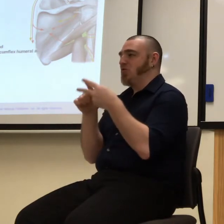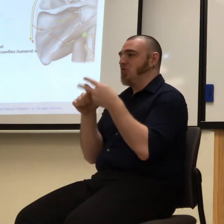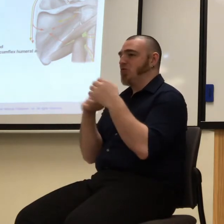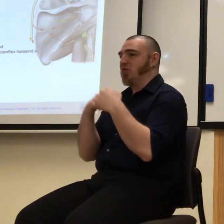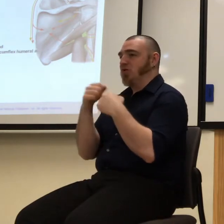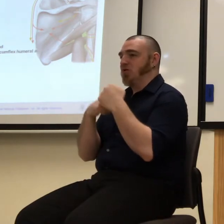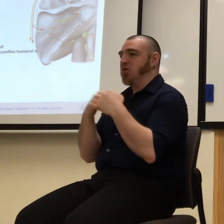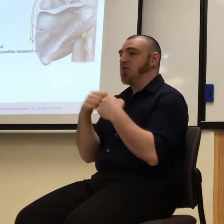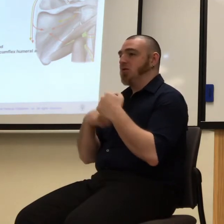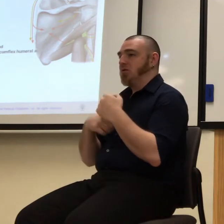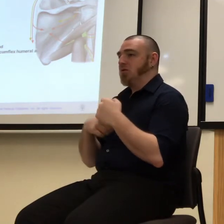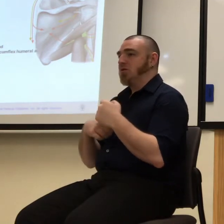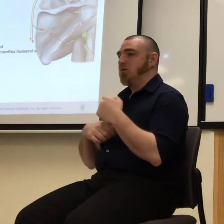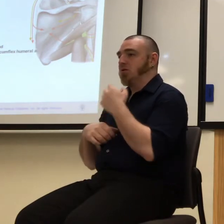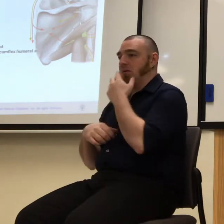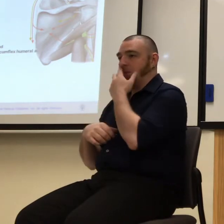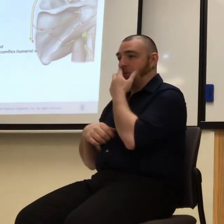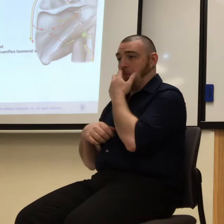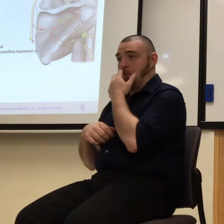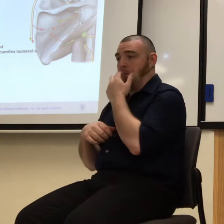So I'll just put